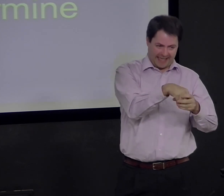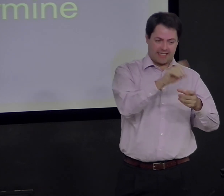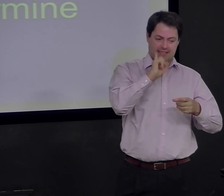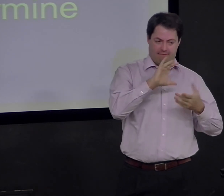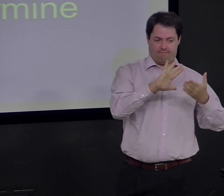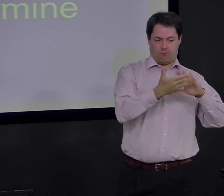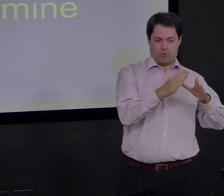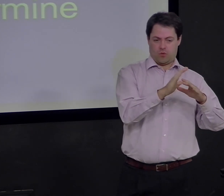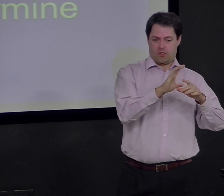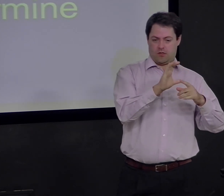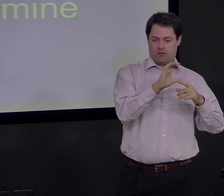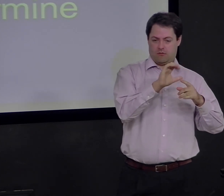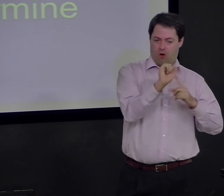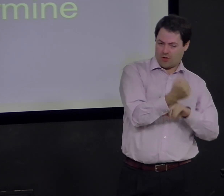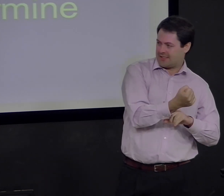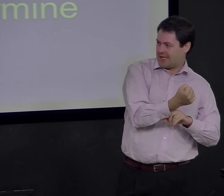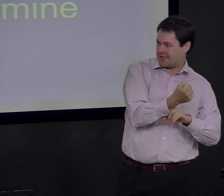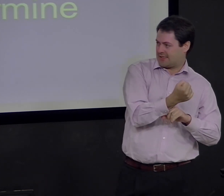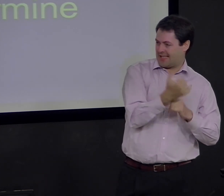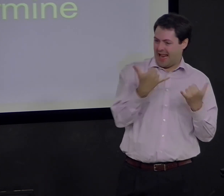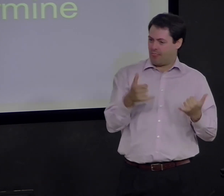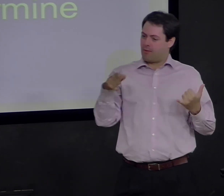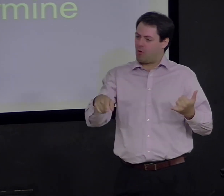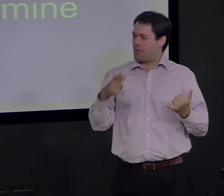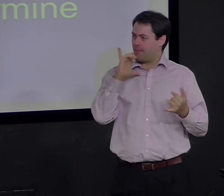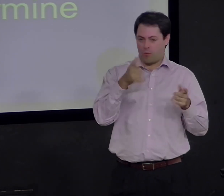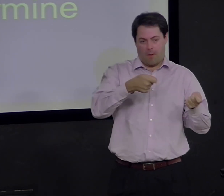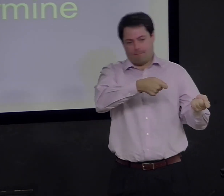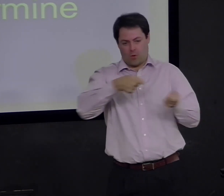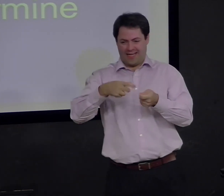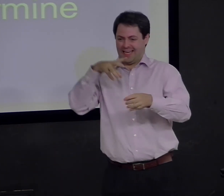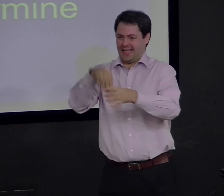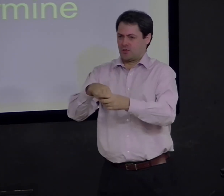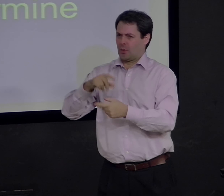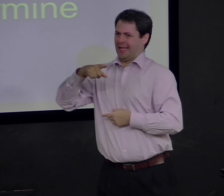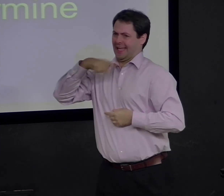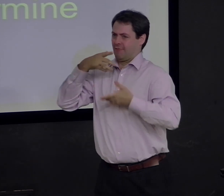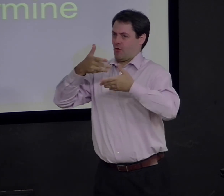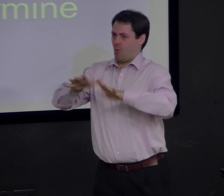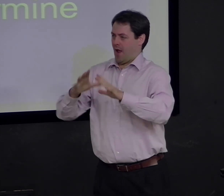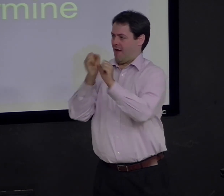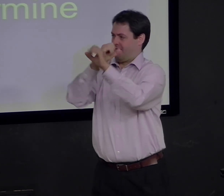at international sign language and as it's used in a community situation,